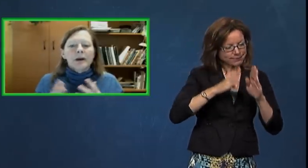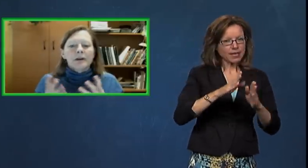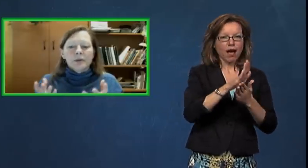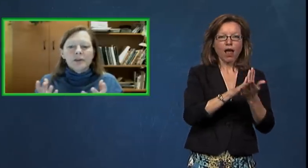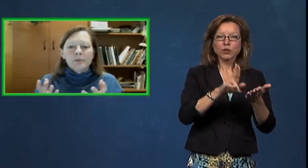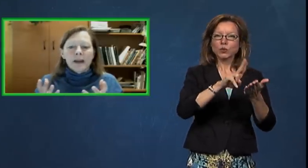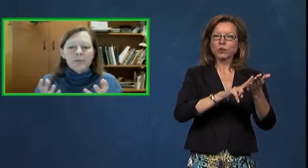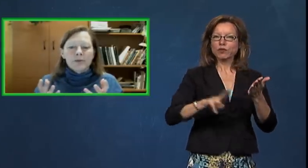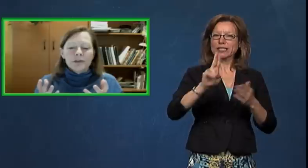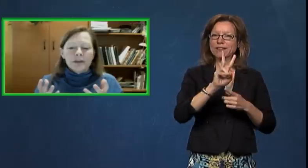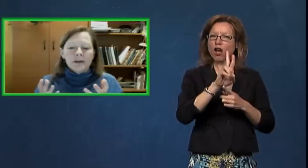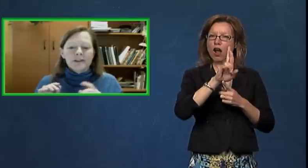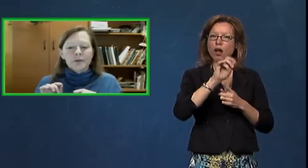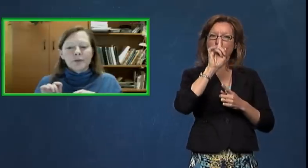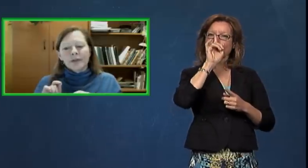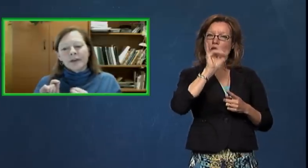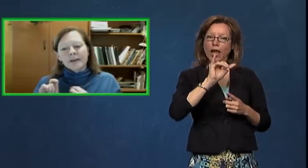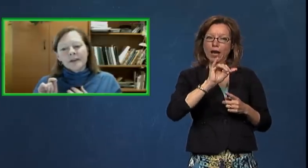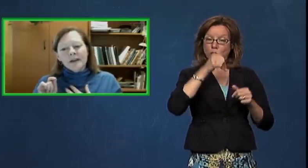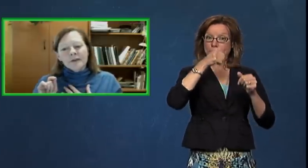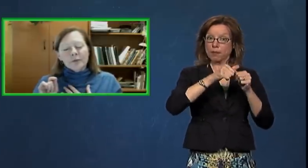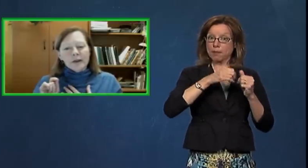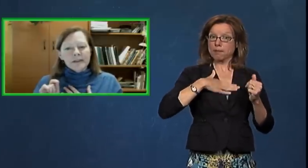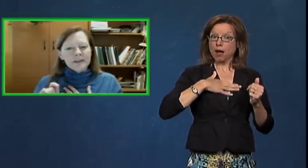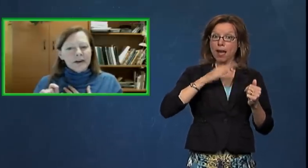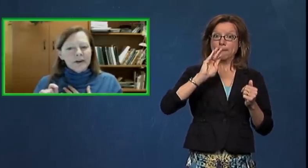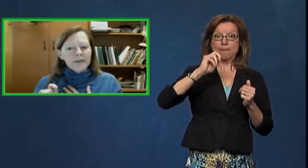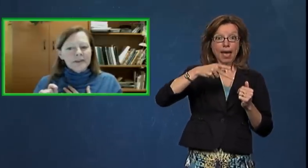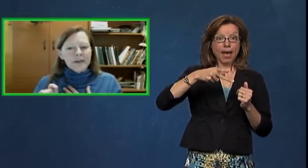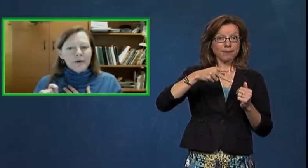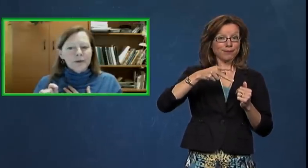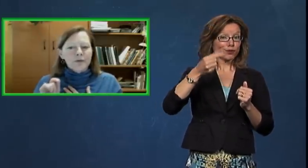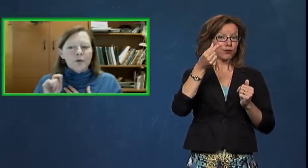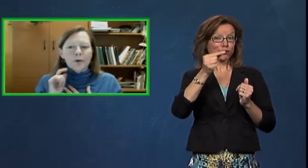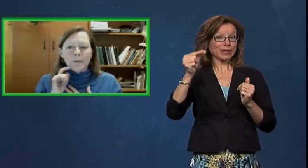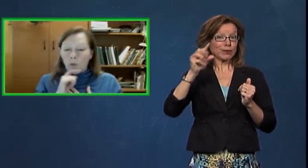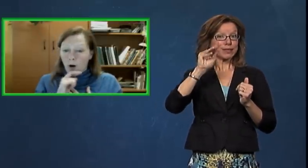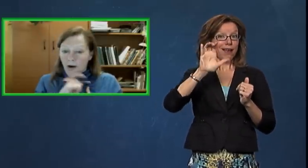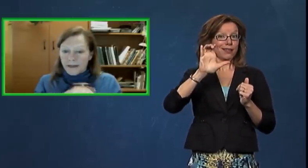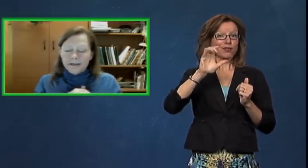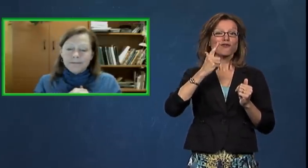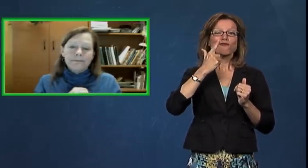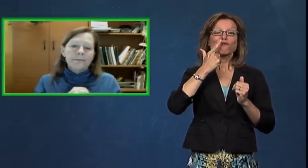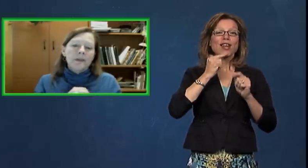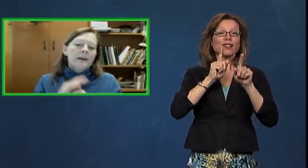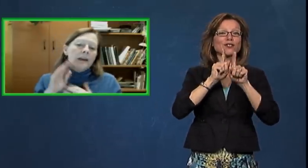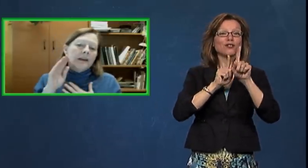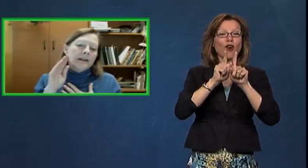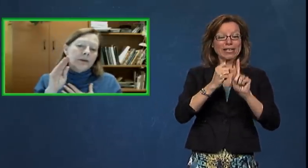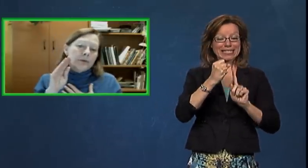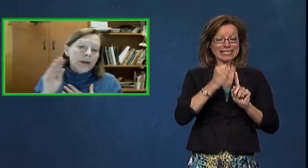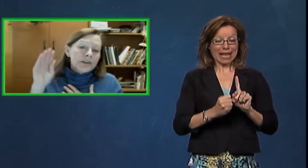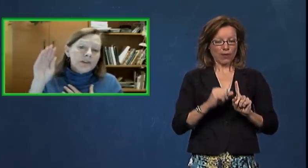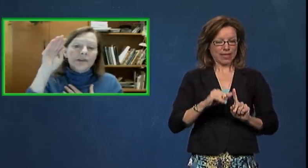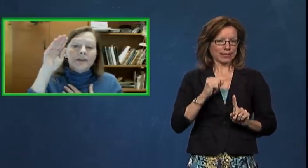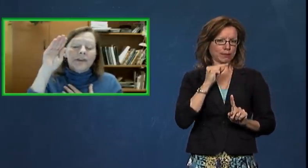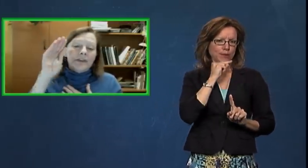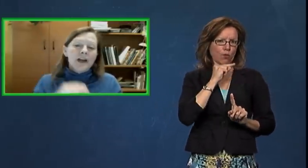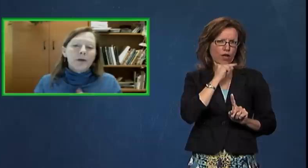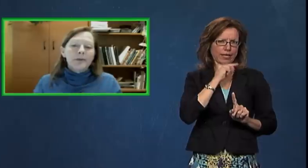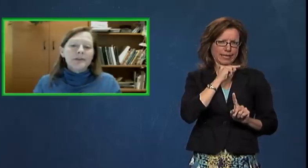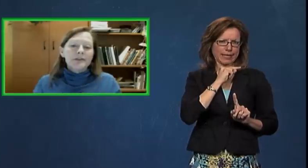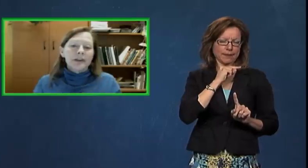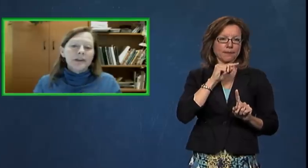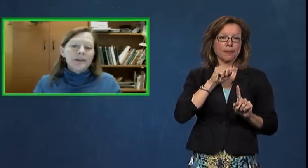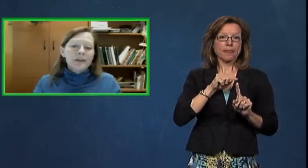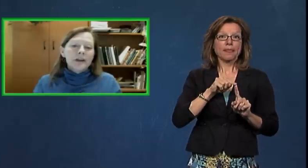see my green map of Wisconsin with a red star in the south for Milwaukee and a red circle at the